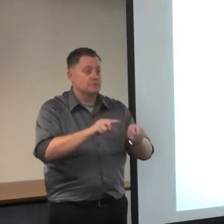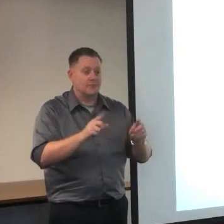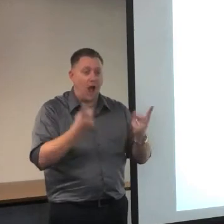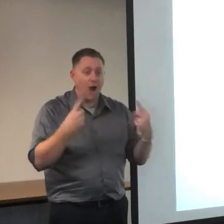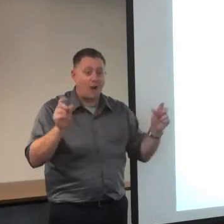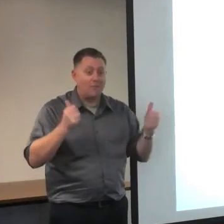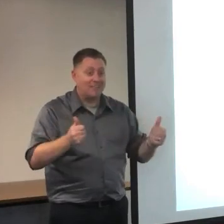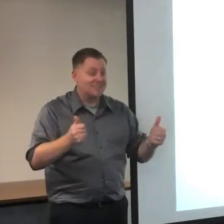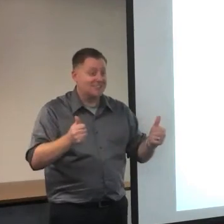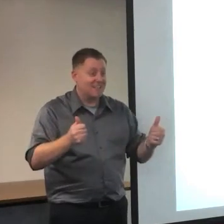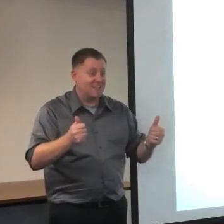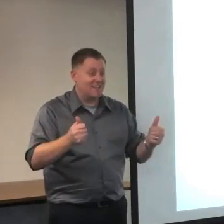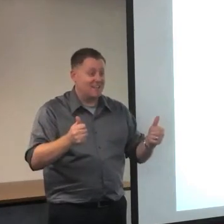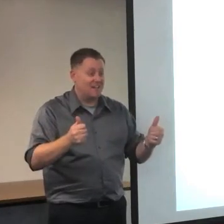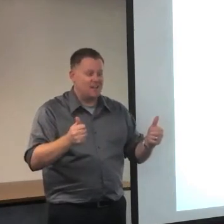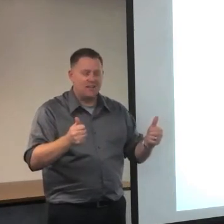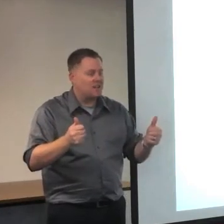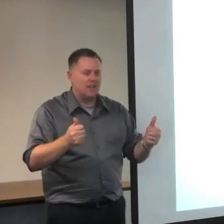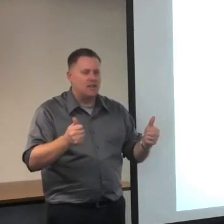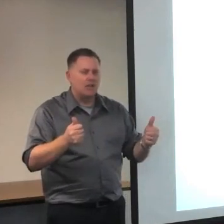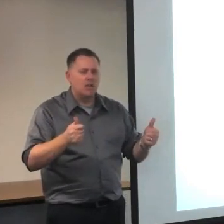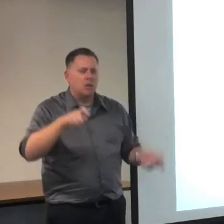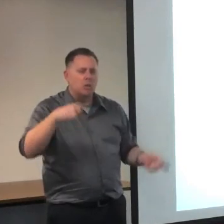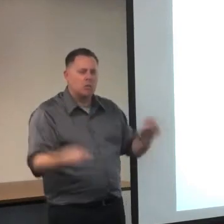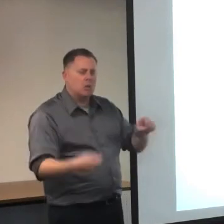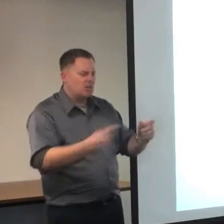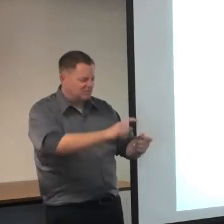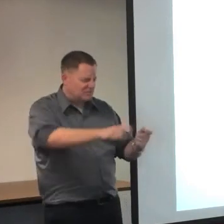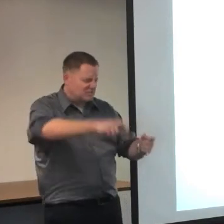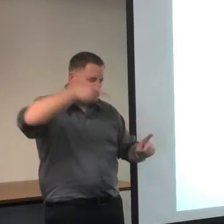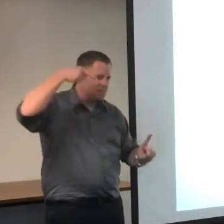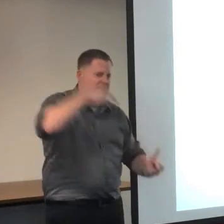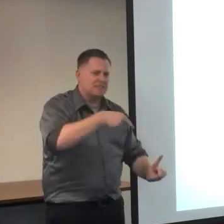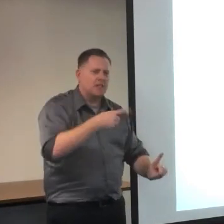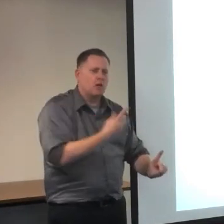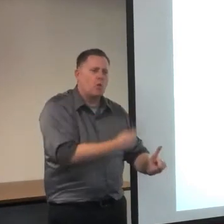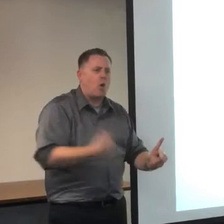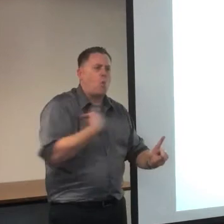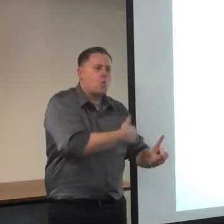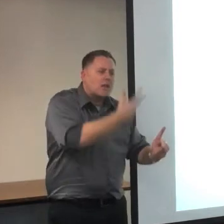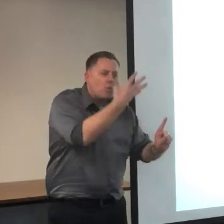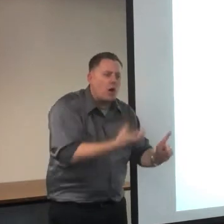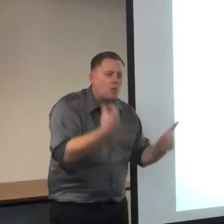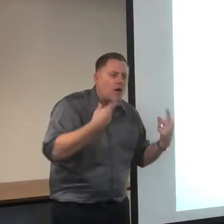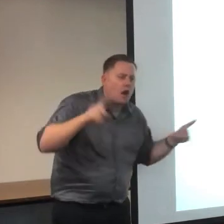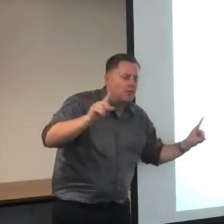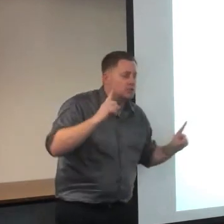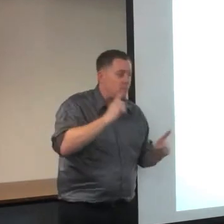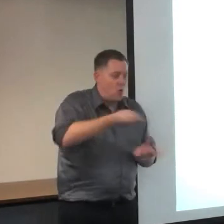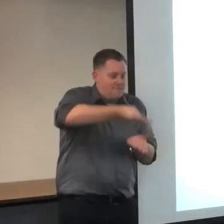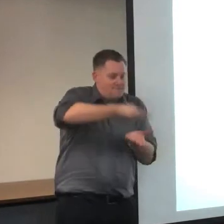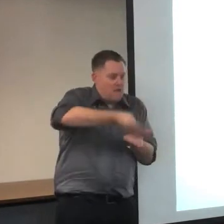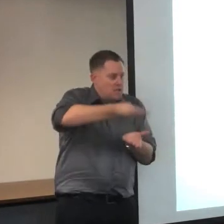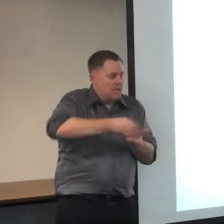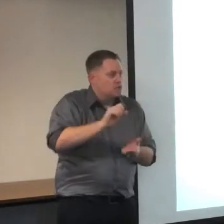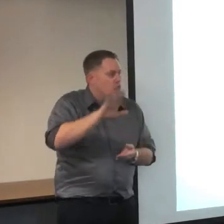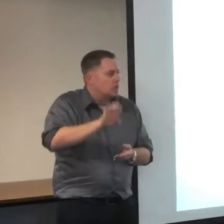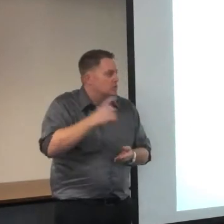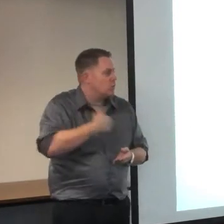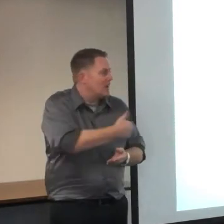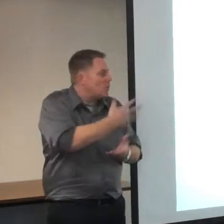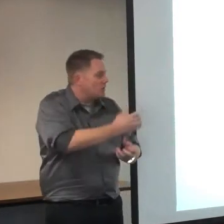accomplished that goal. We're trying to get a little more specific in what we want to accomplish as a funding source to meet